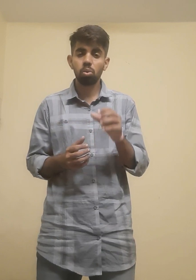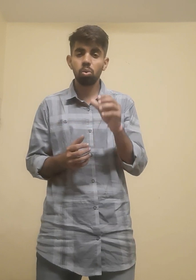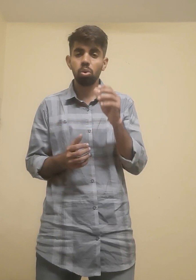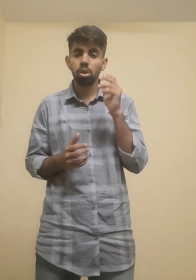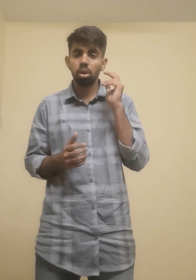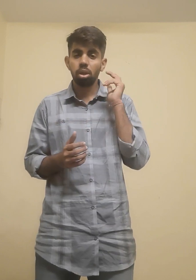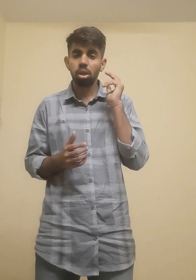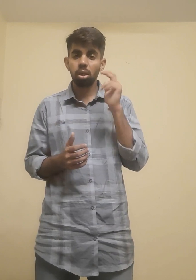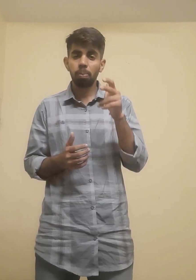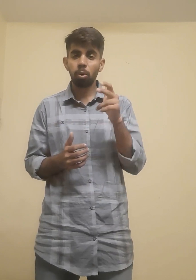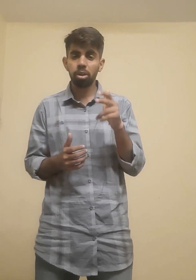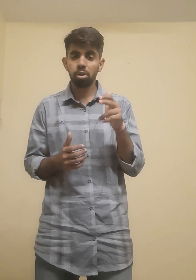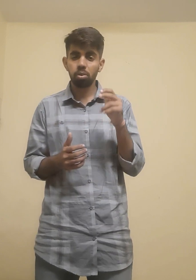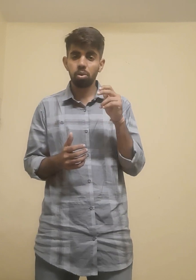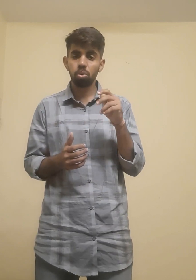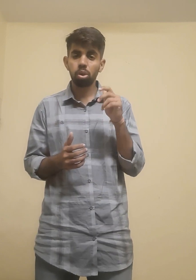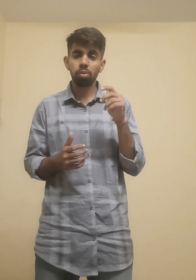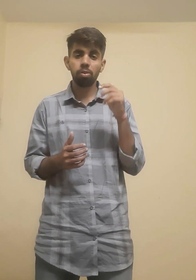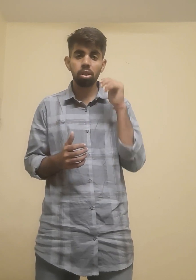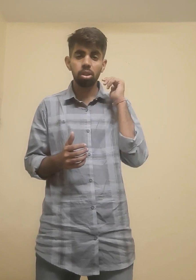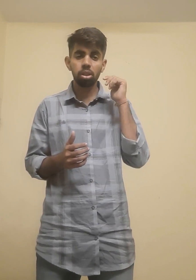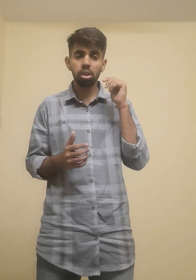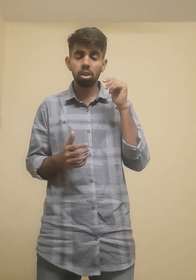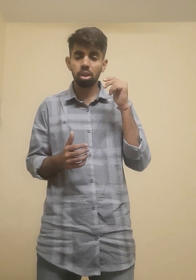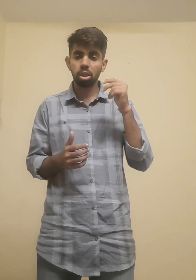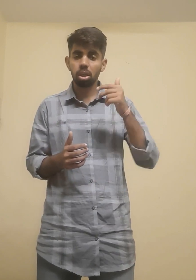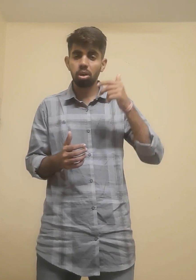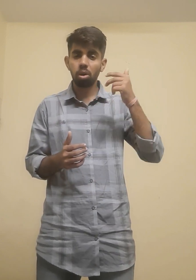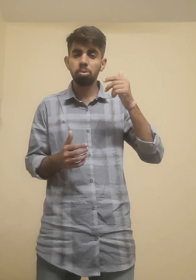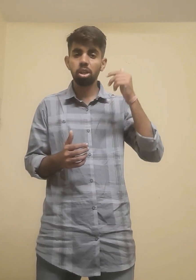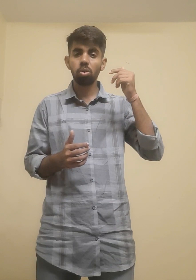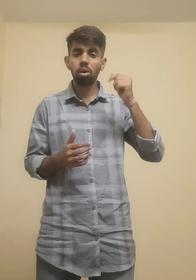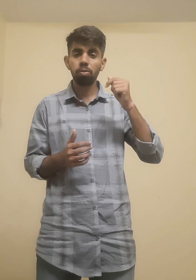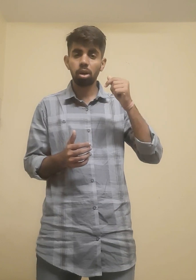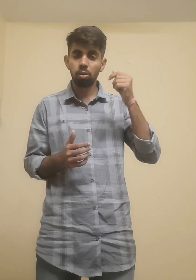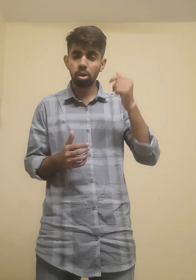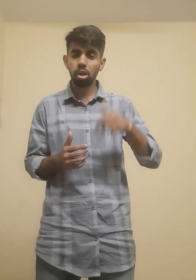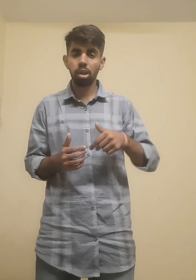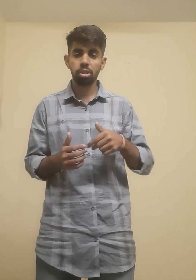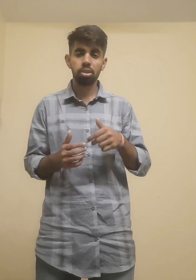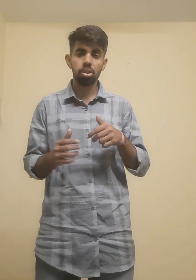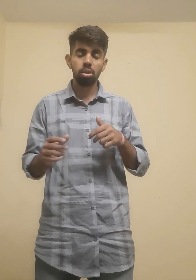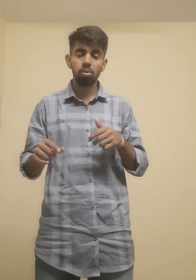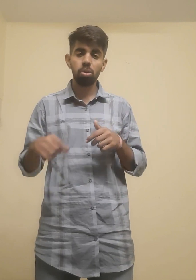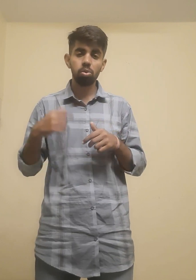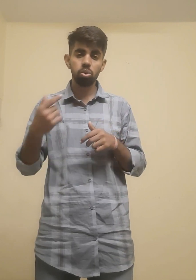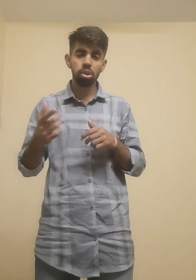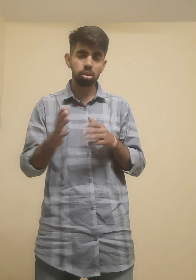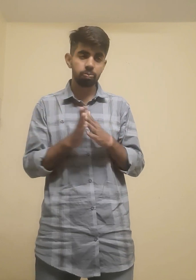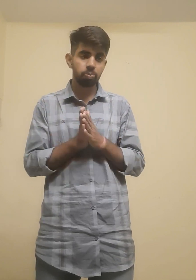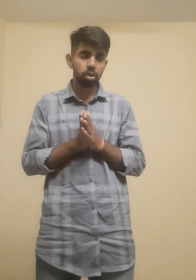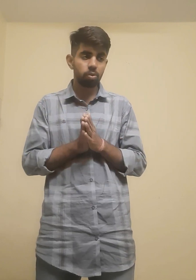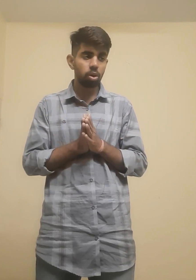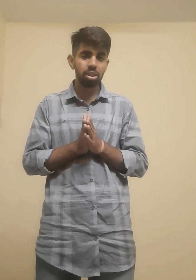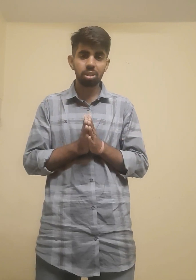to point or to refer the object of our class. We use this. For